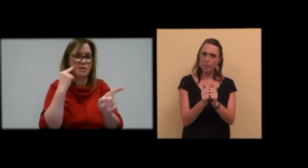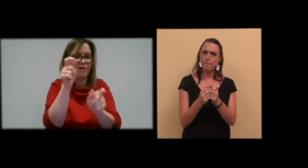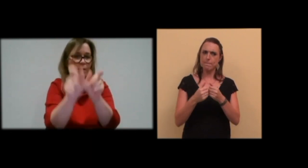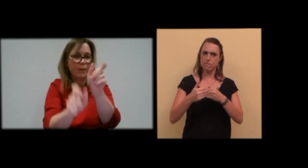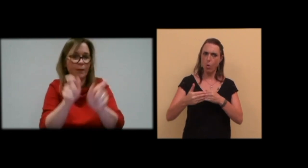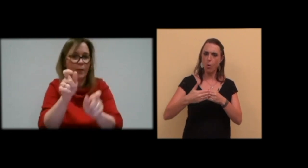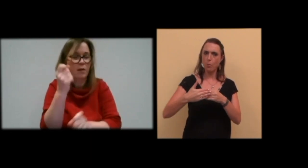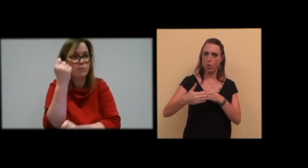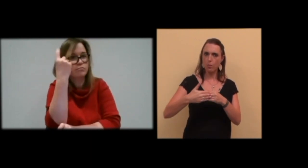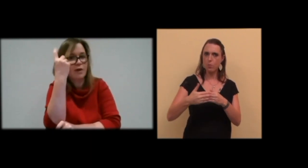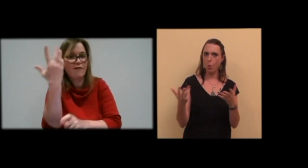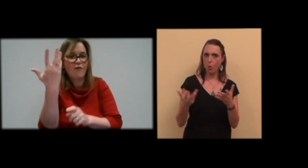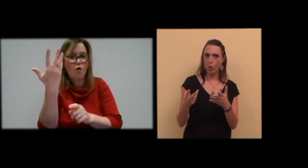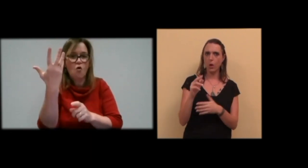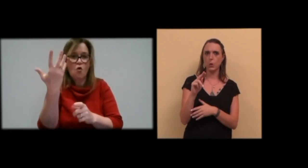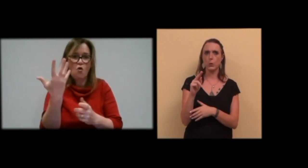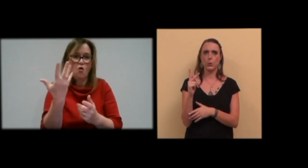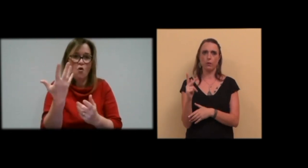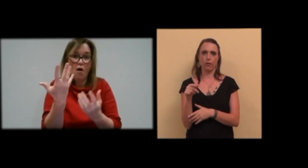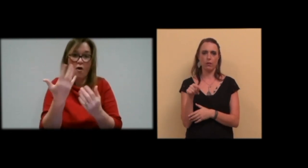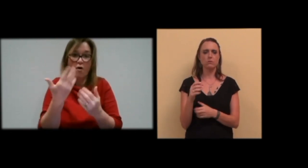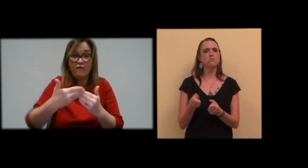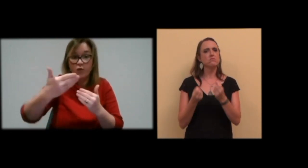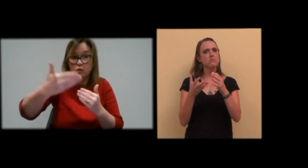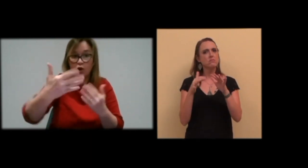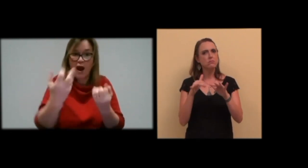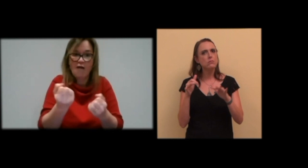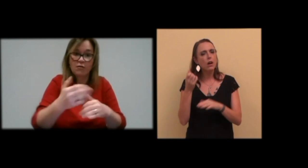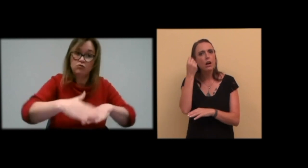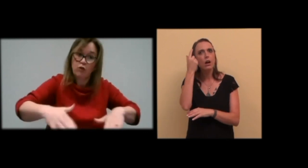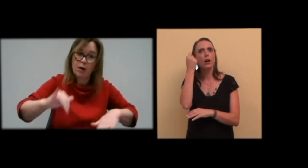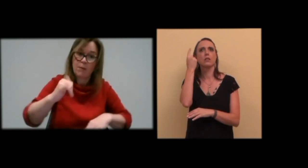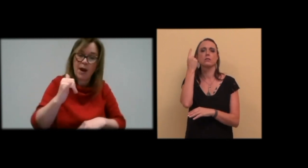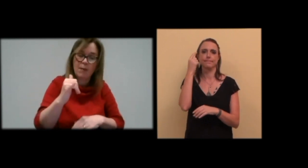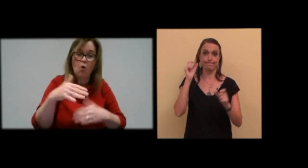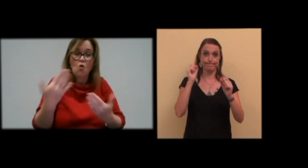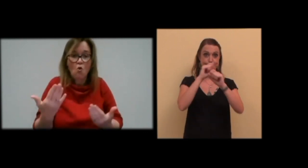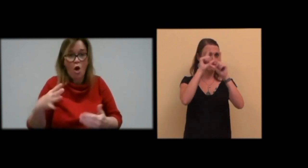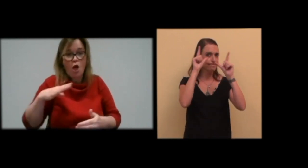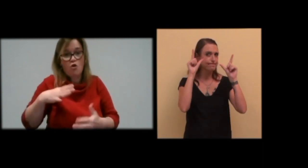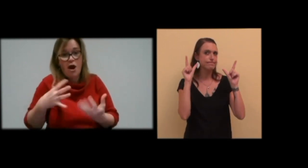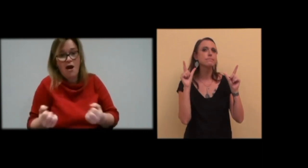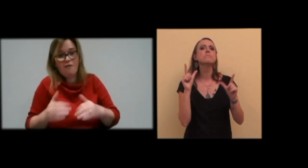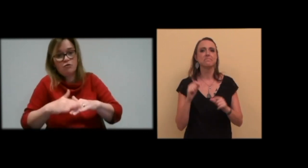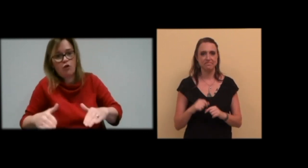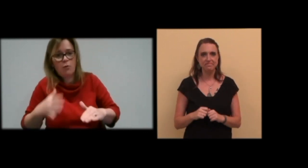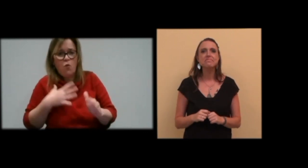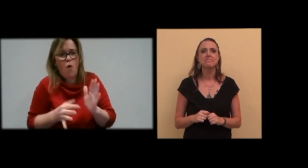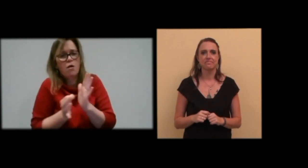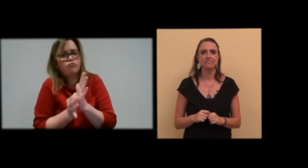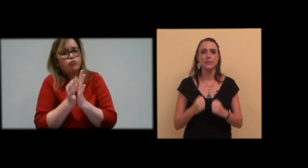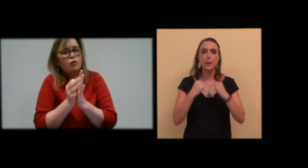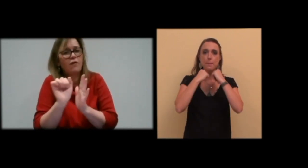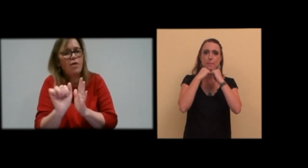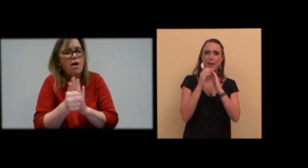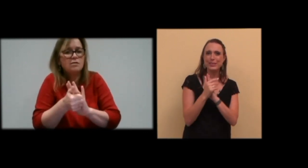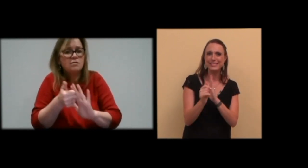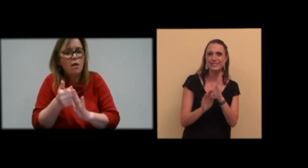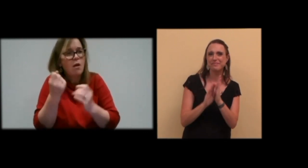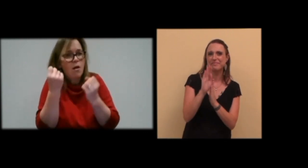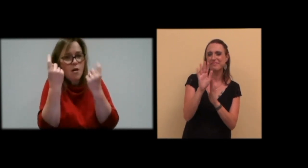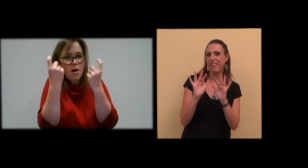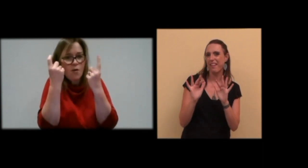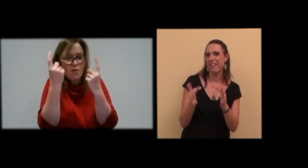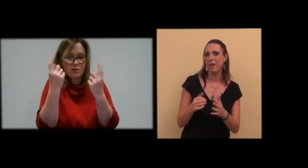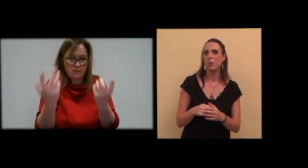There are more workshops happening around the UK, and that is giving people understanding and awareness of